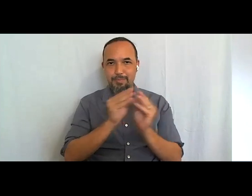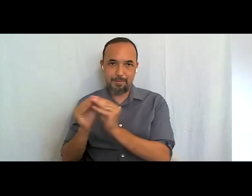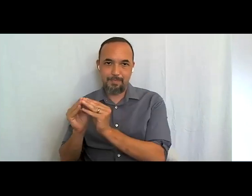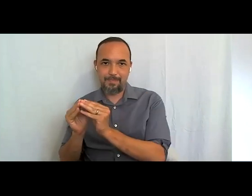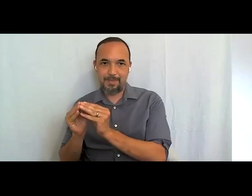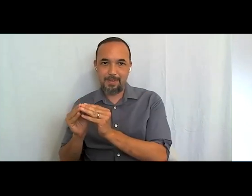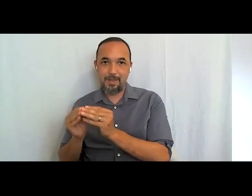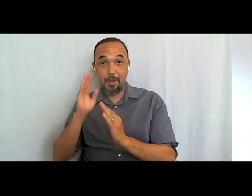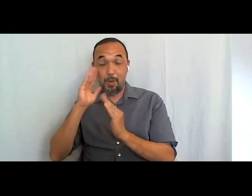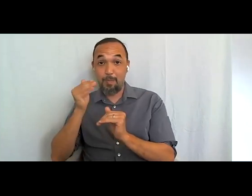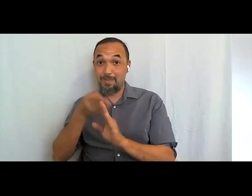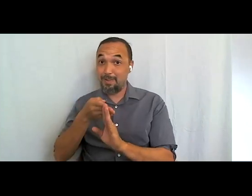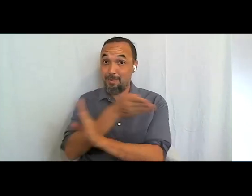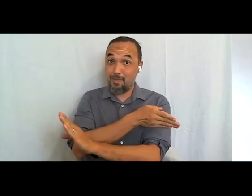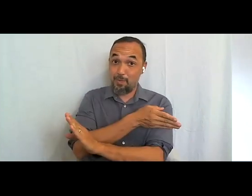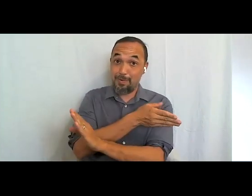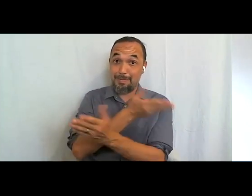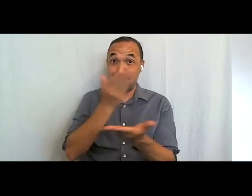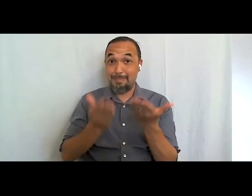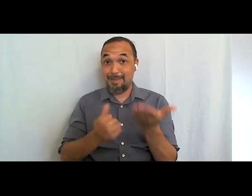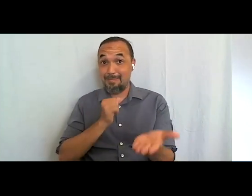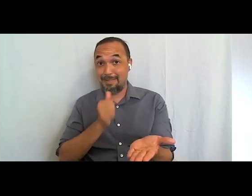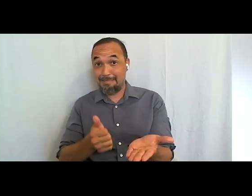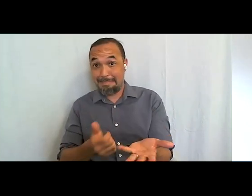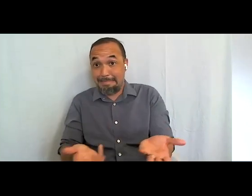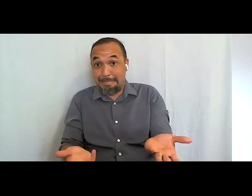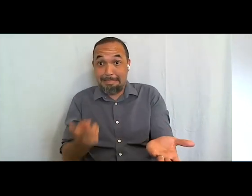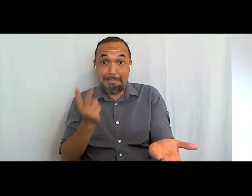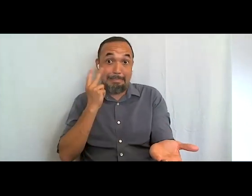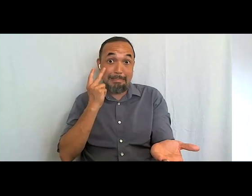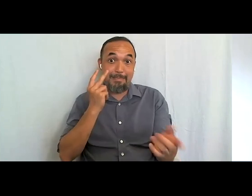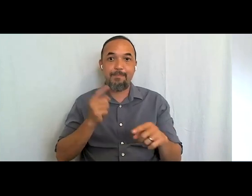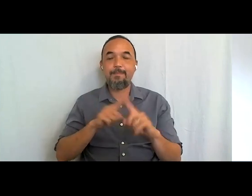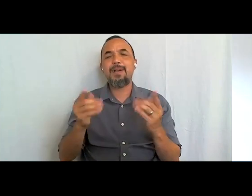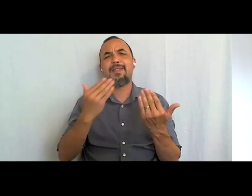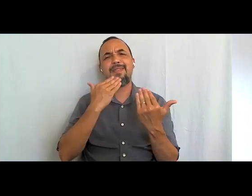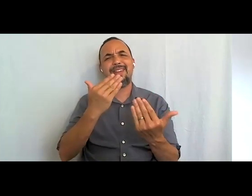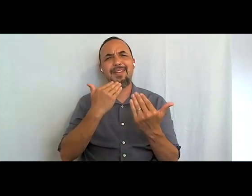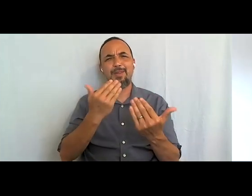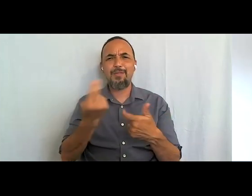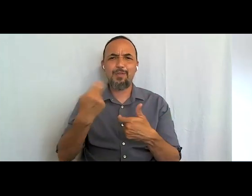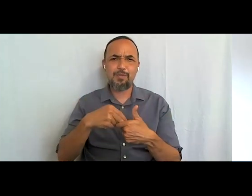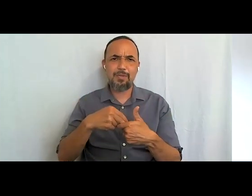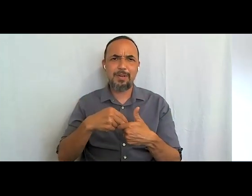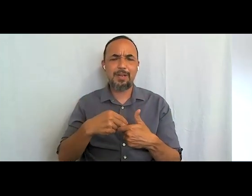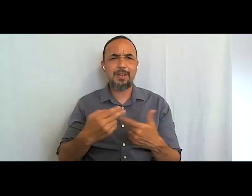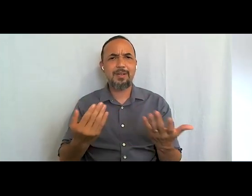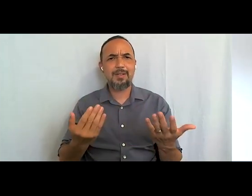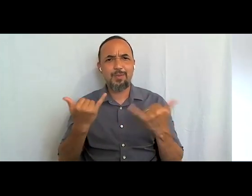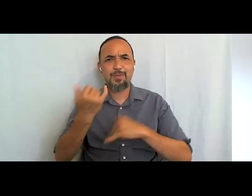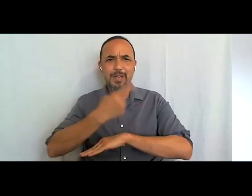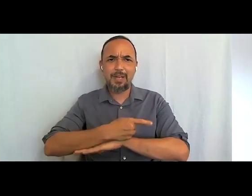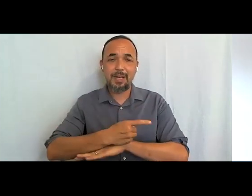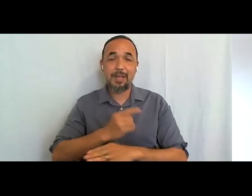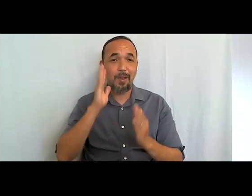maybe when it goes live, we'll see. But thank you for coming and I hope you learned some stuff. Our